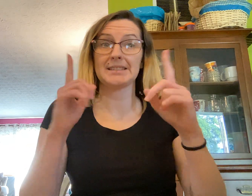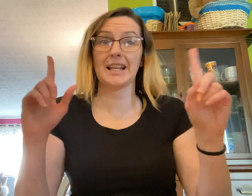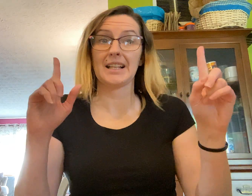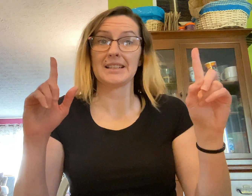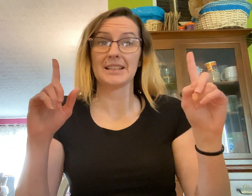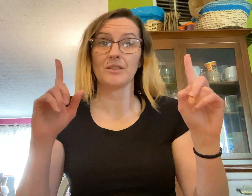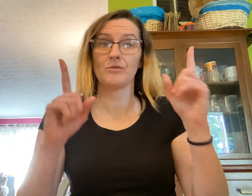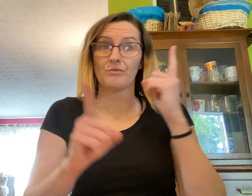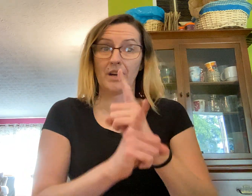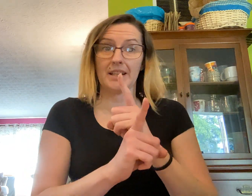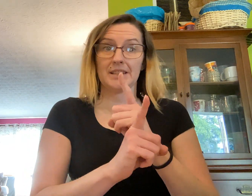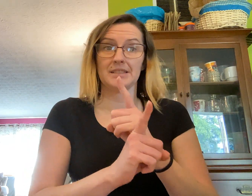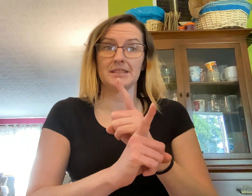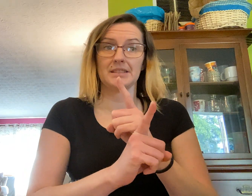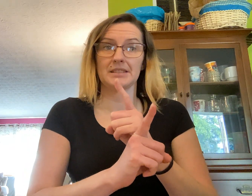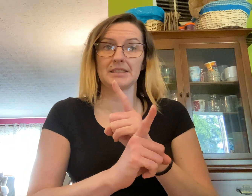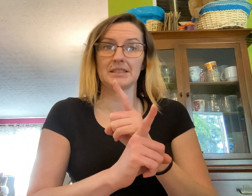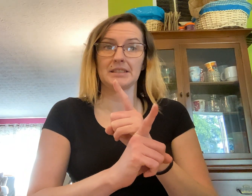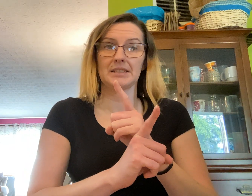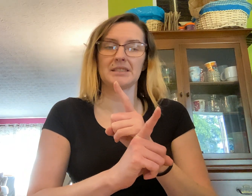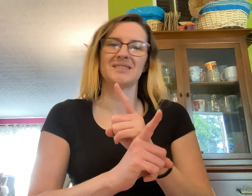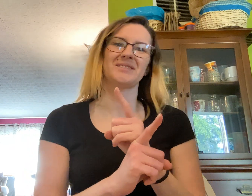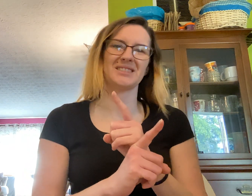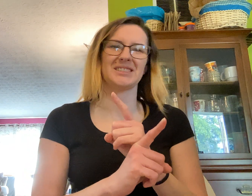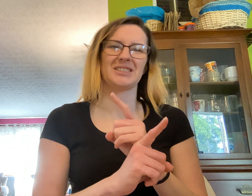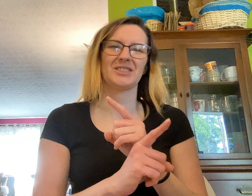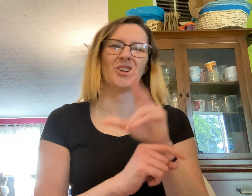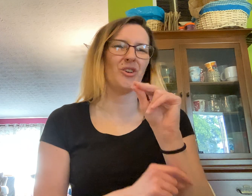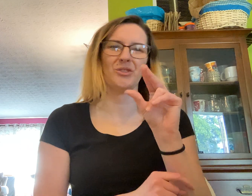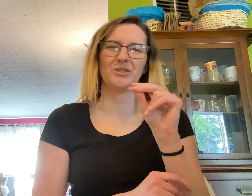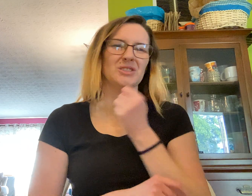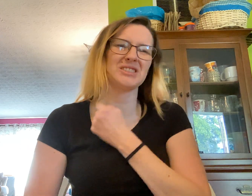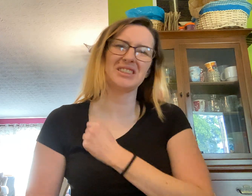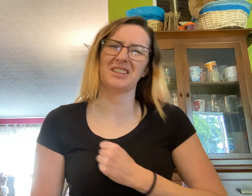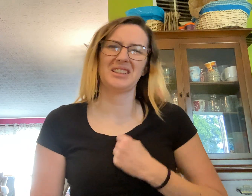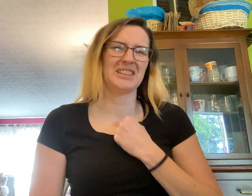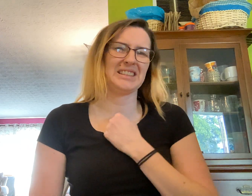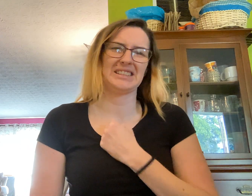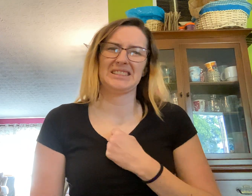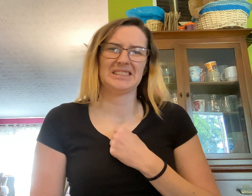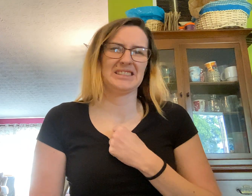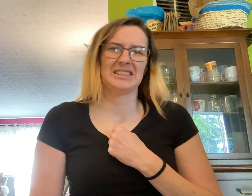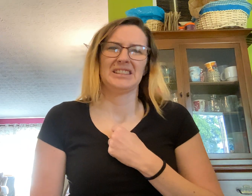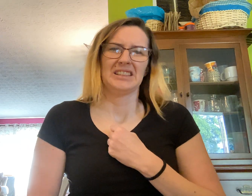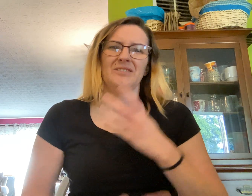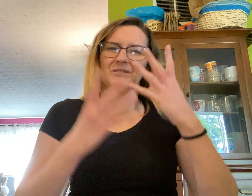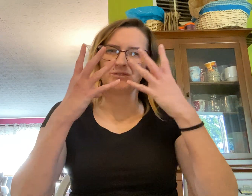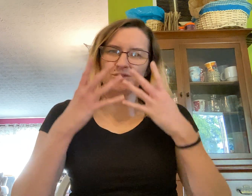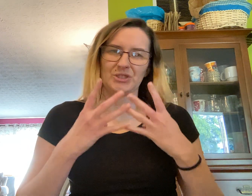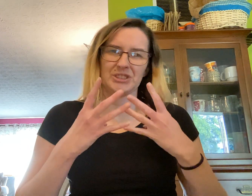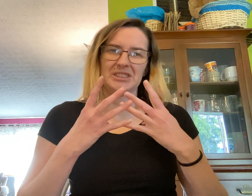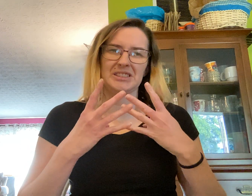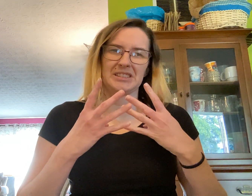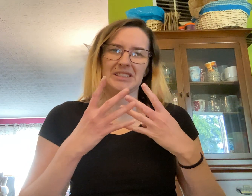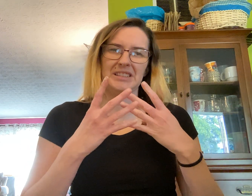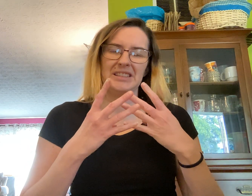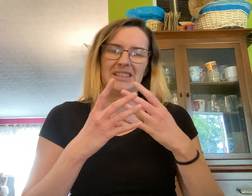Right? No, I'm so sorry. Unfortunately, it's not under control at